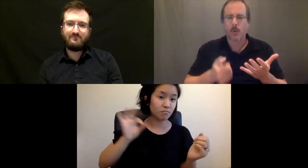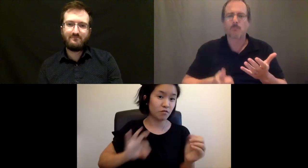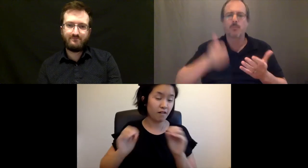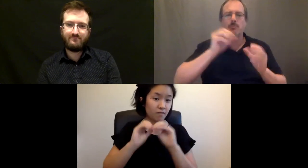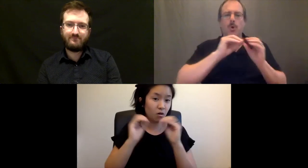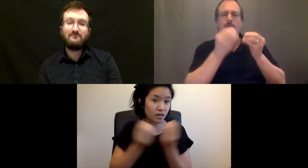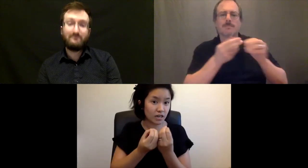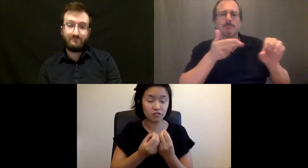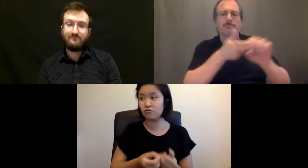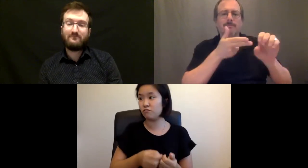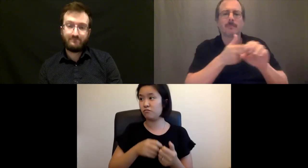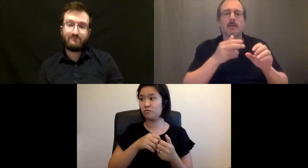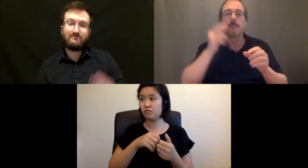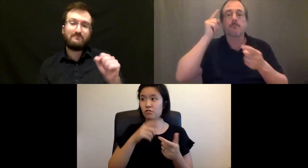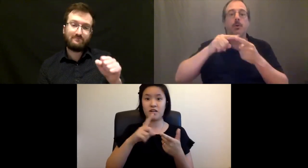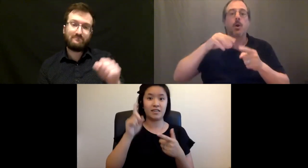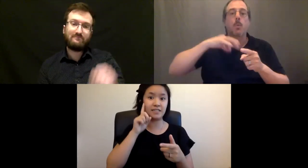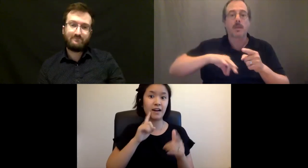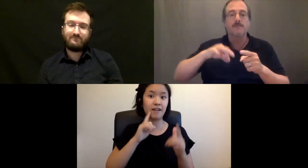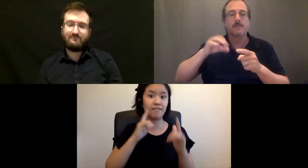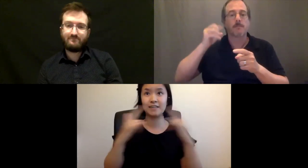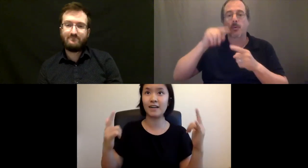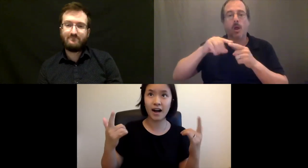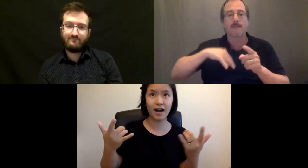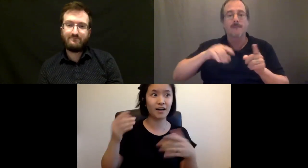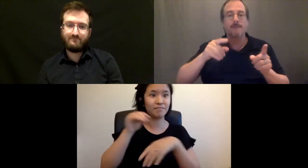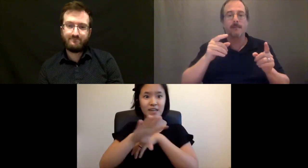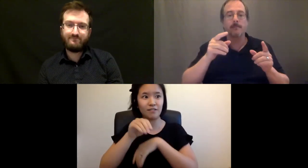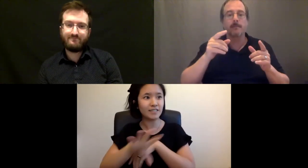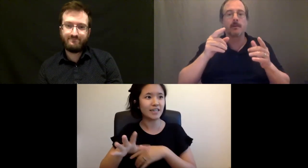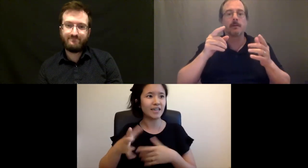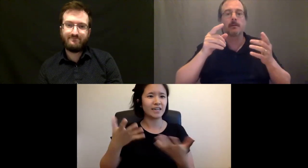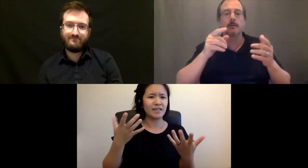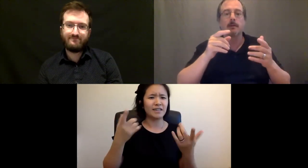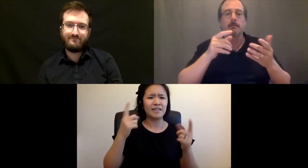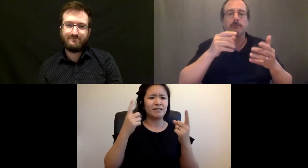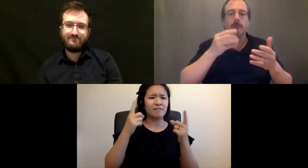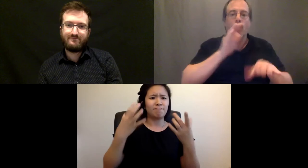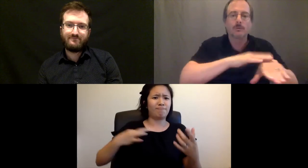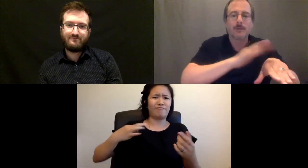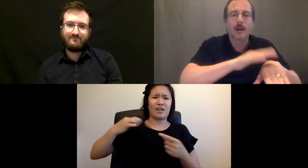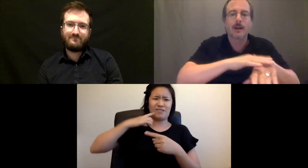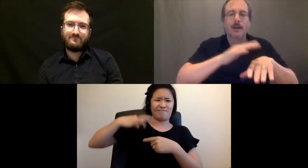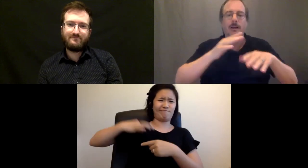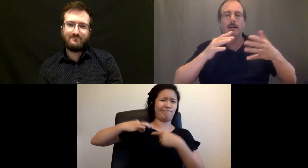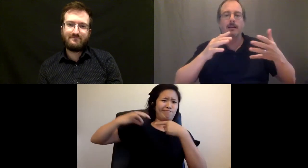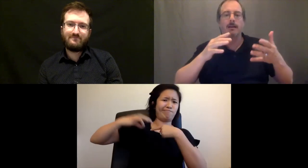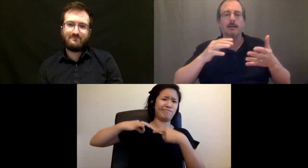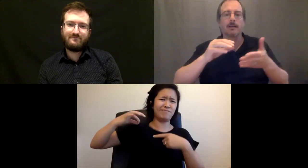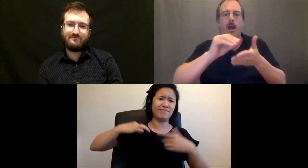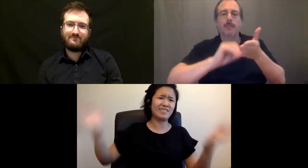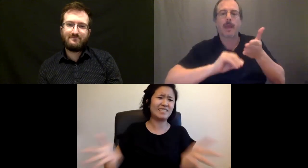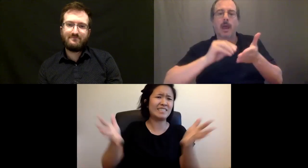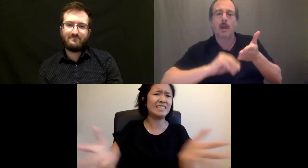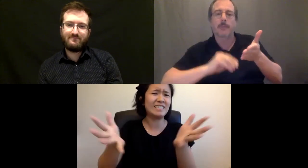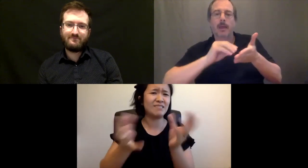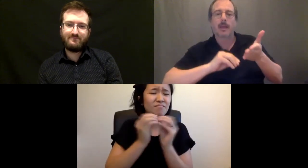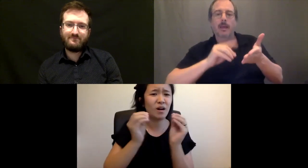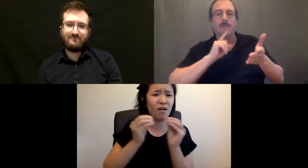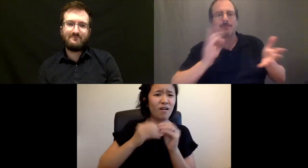and experience. Maybe people aren't involved with the nonprofit organizations or the camps. It's just,